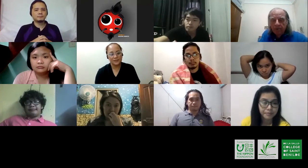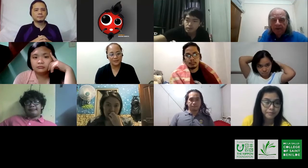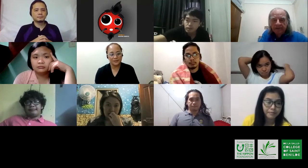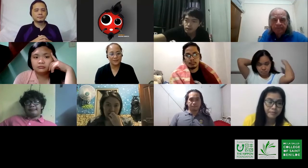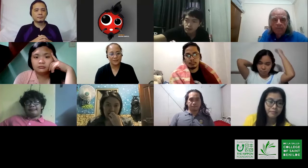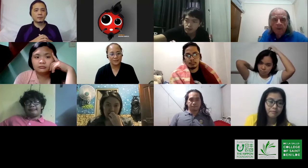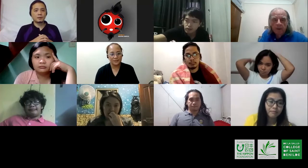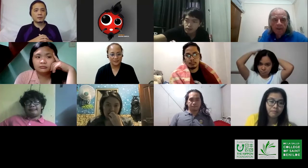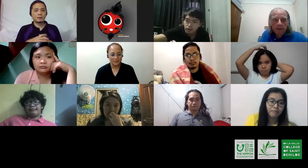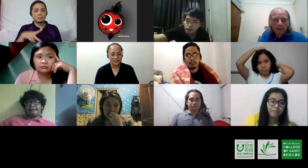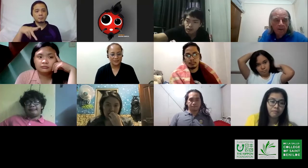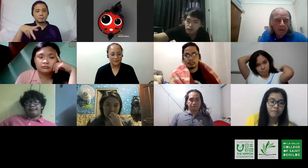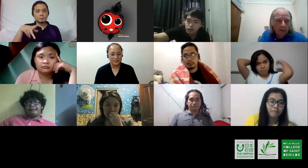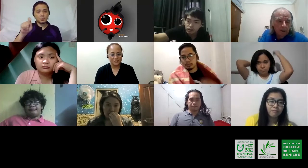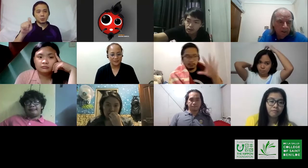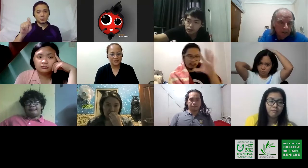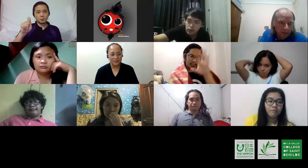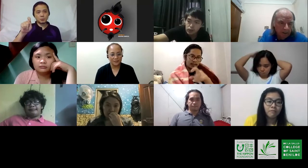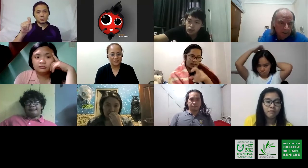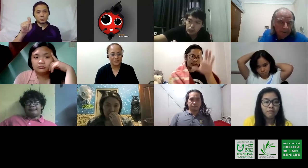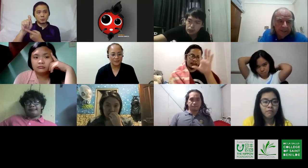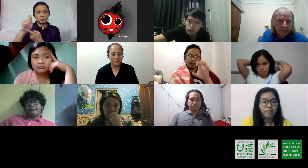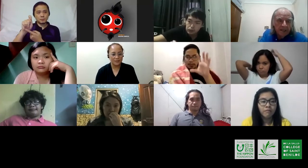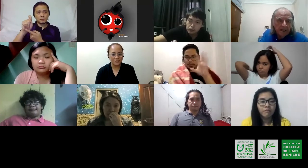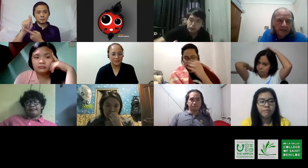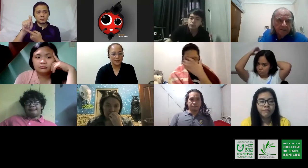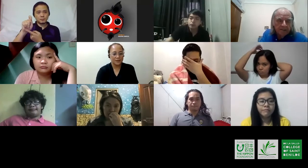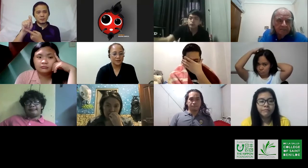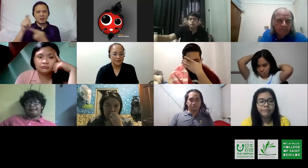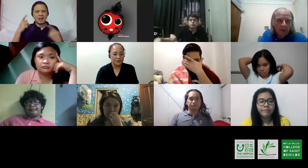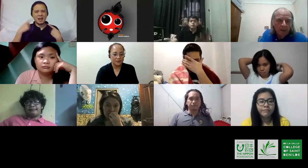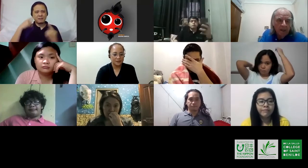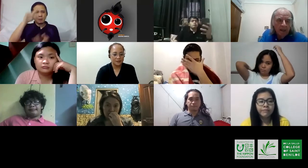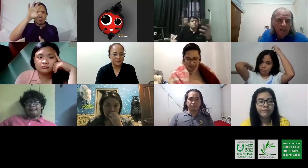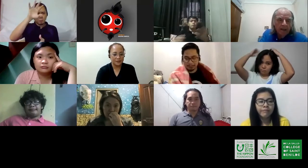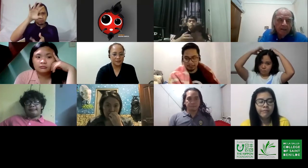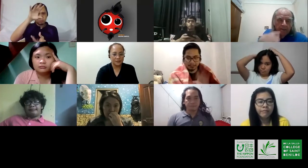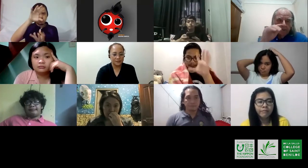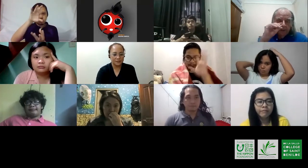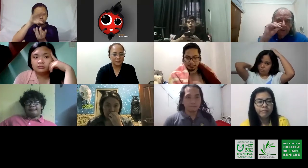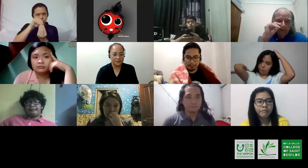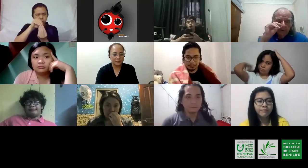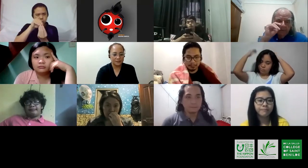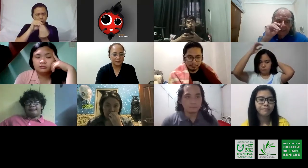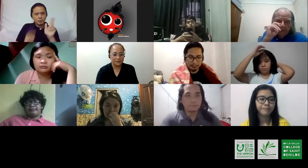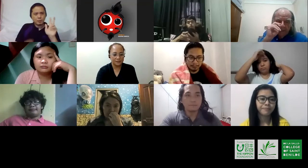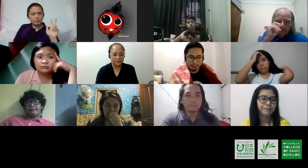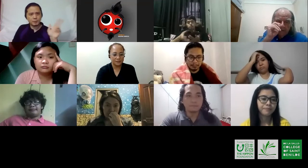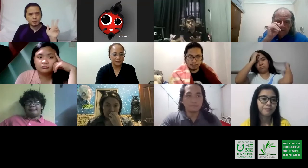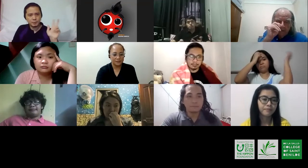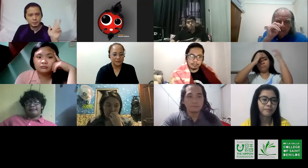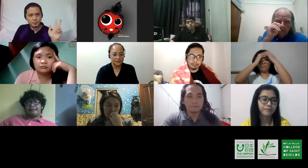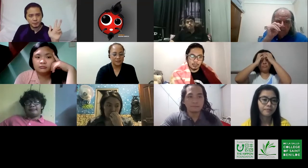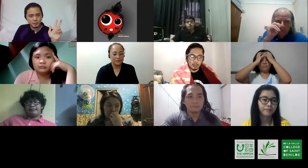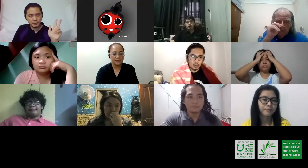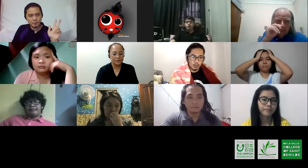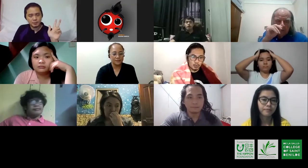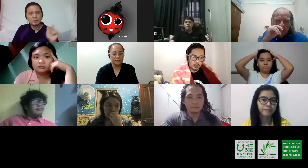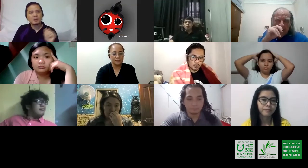PowerPoint, there are 30 slides, and you will be tested on slides